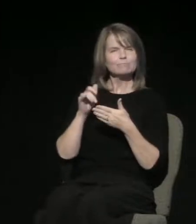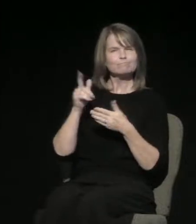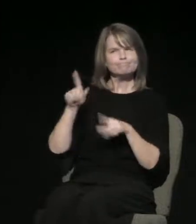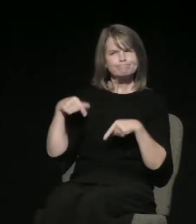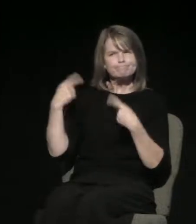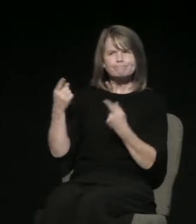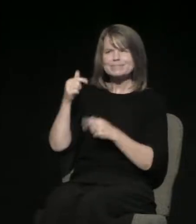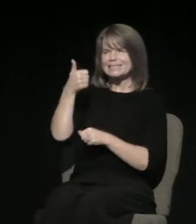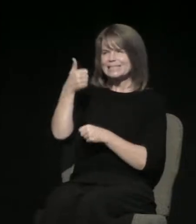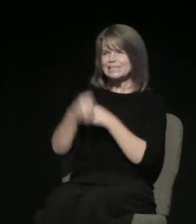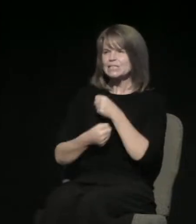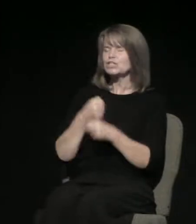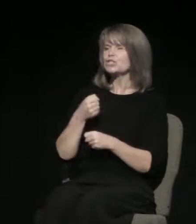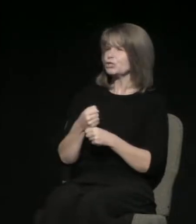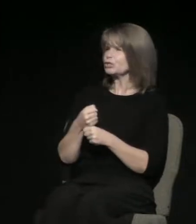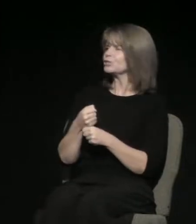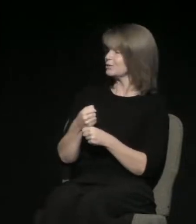10 years